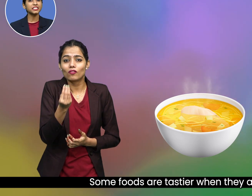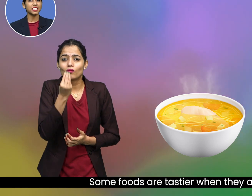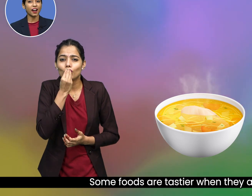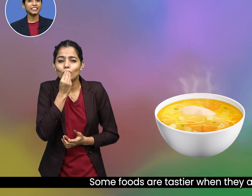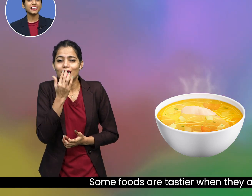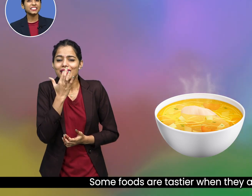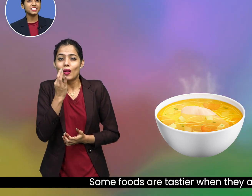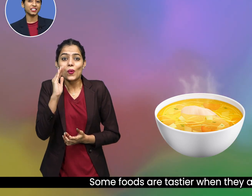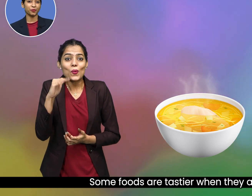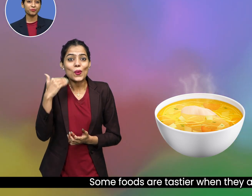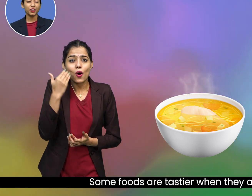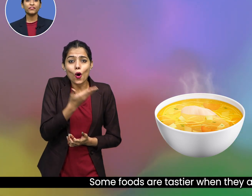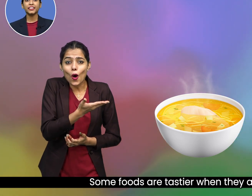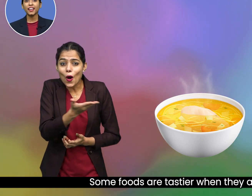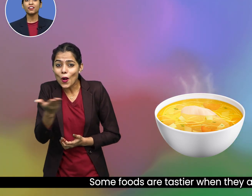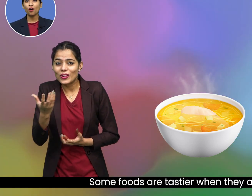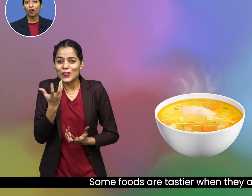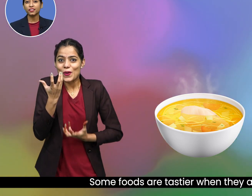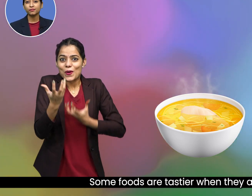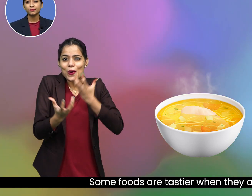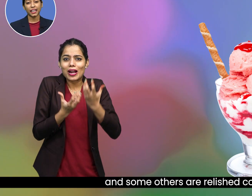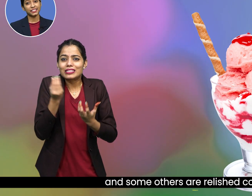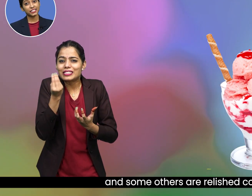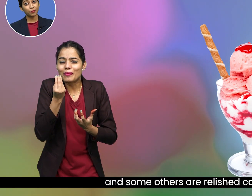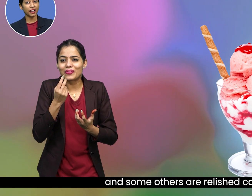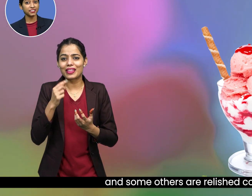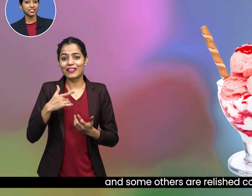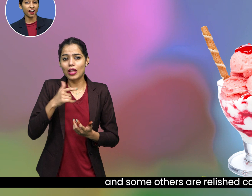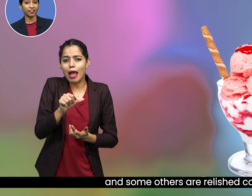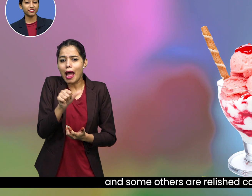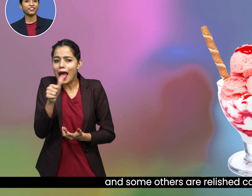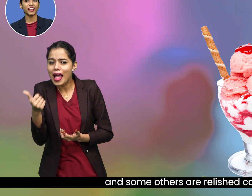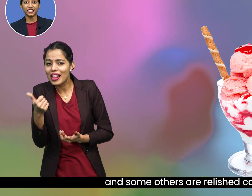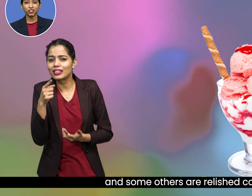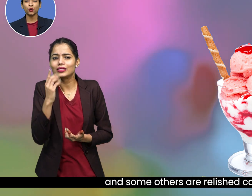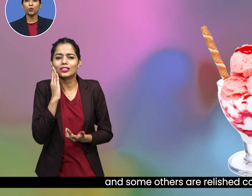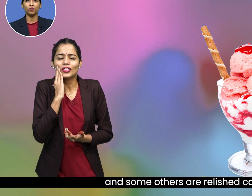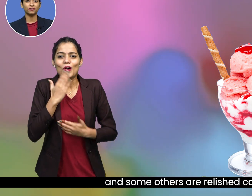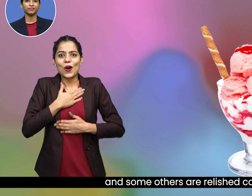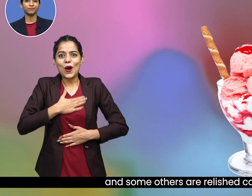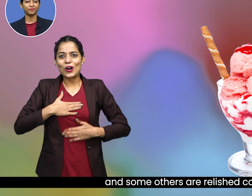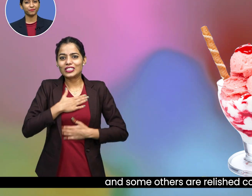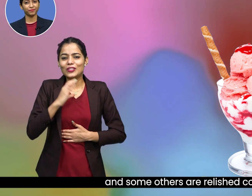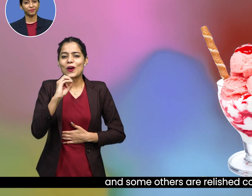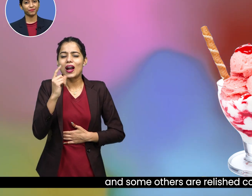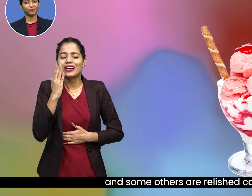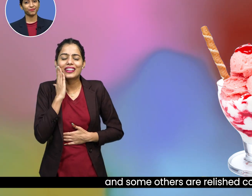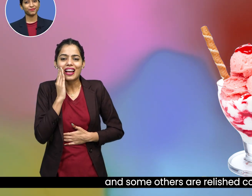Some foods are tastier when they are hot and some others are relished cool.